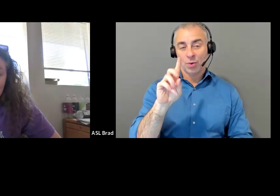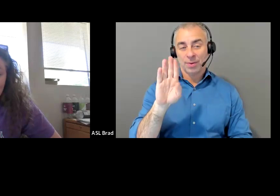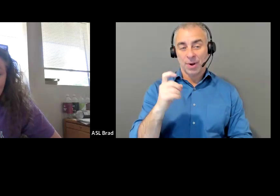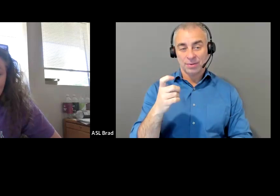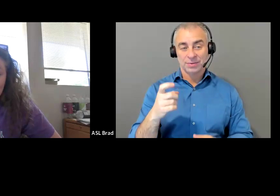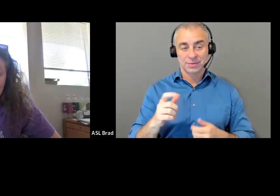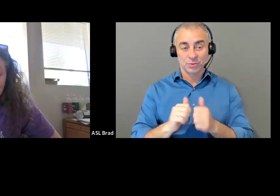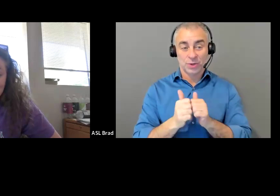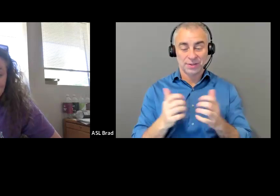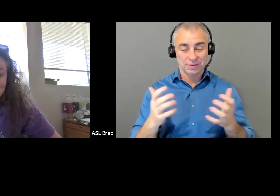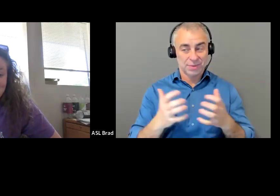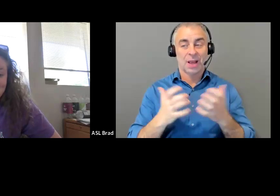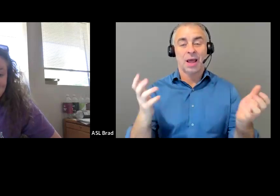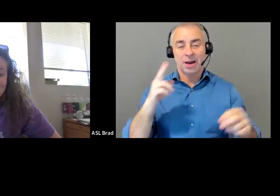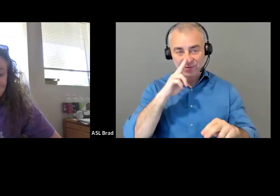kick off discussion.